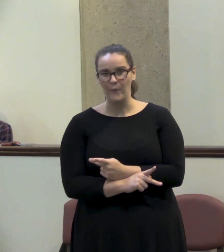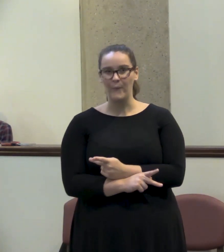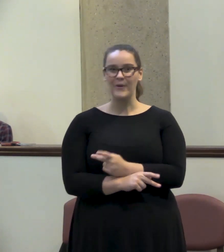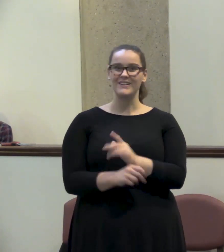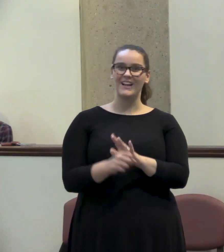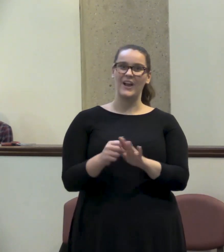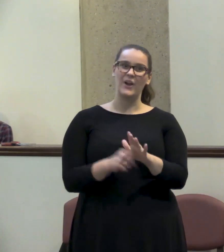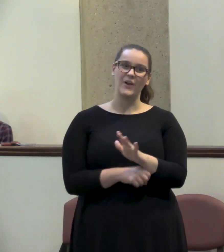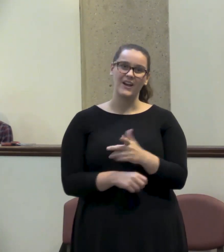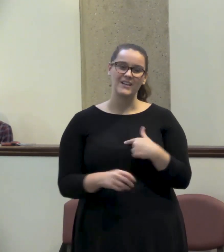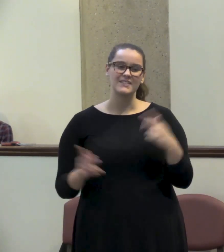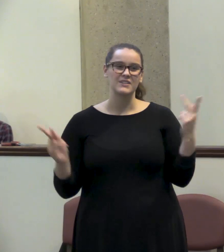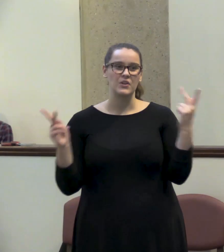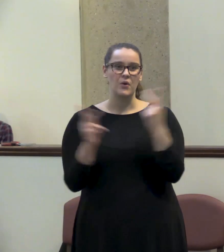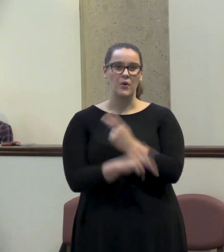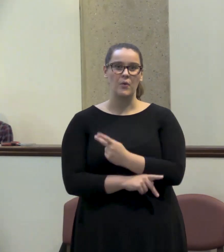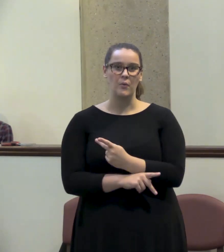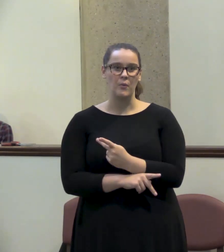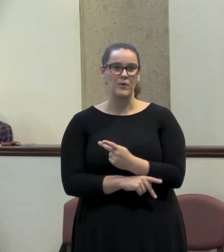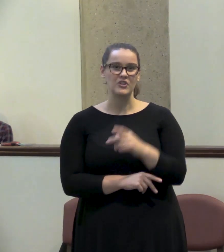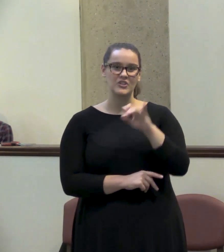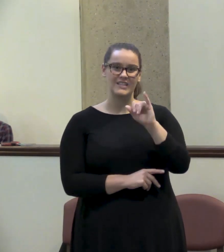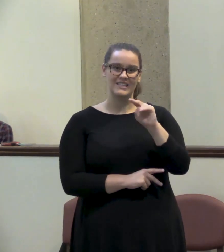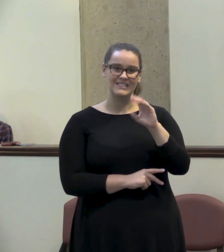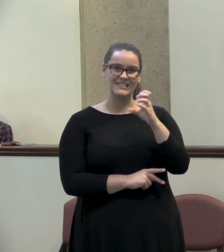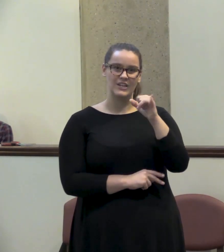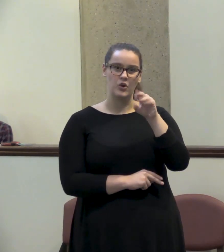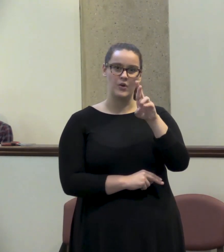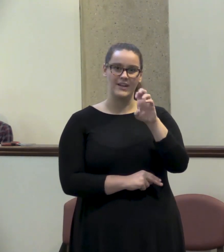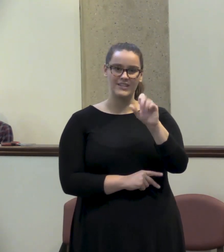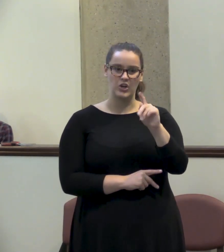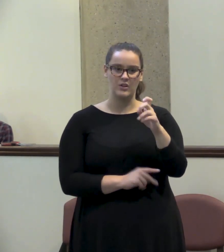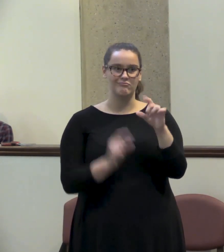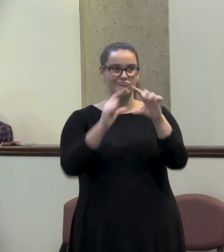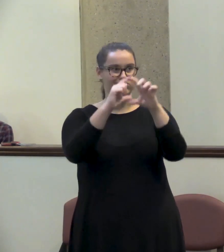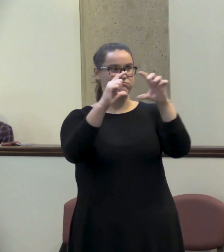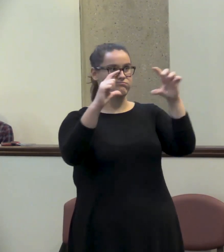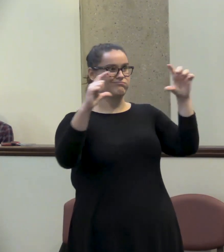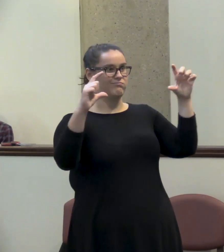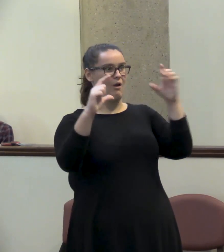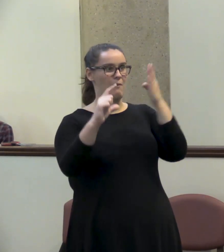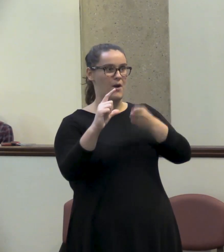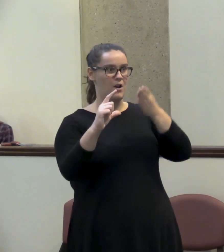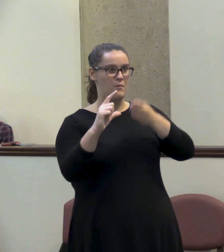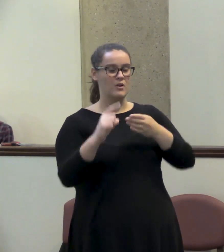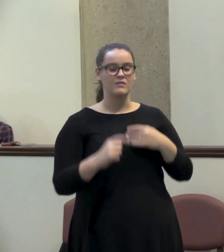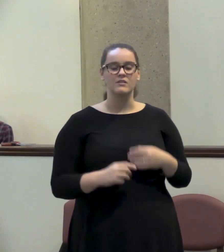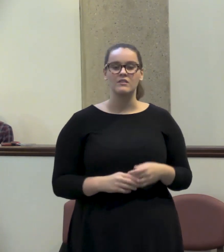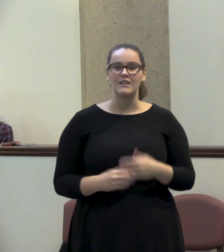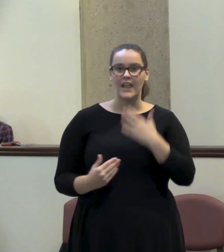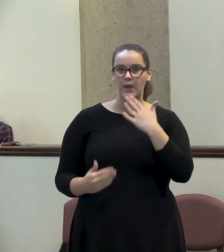It's an incinerator, and it says Baltimore right on the smokestack as you drive into town. Thank you.